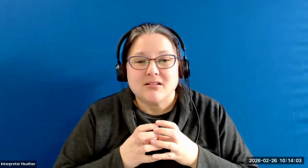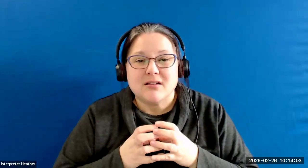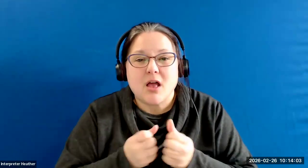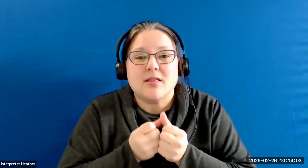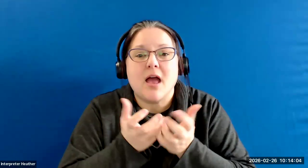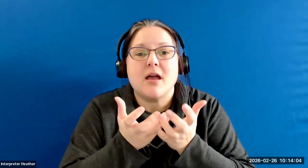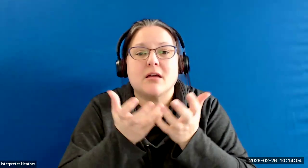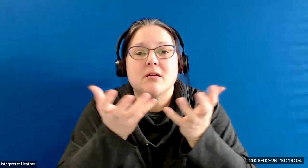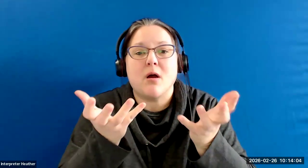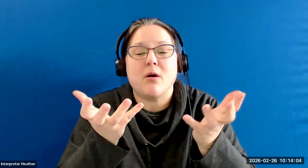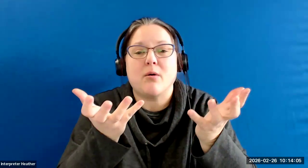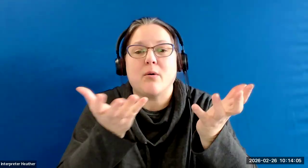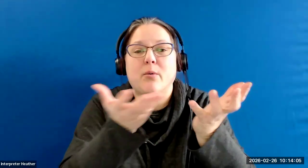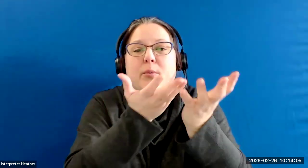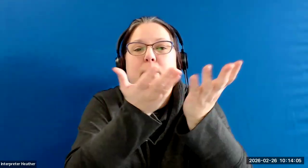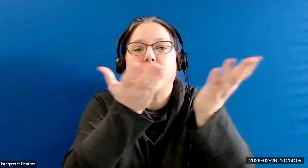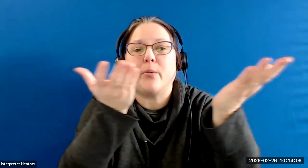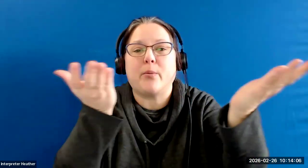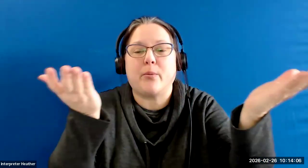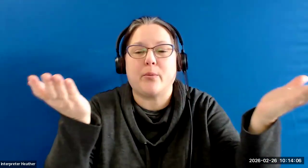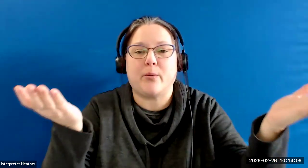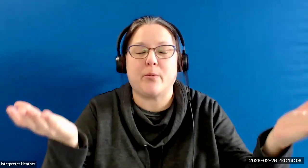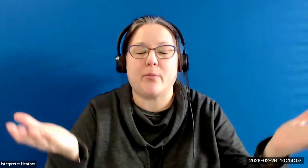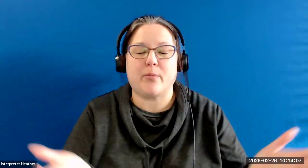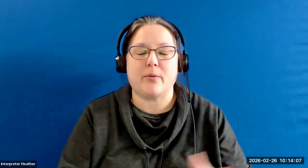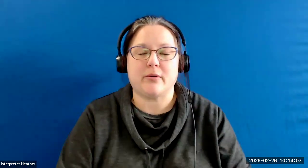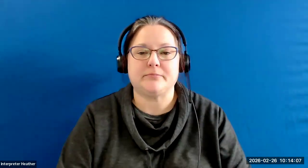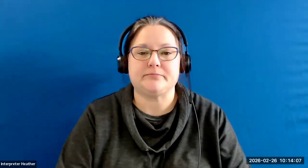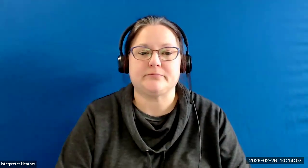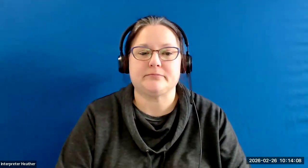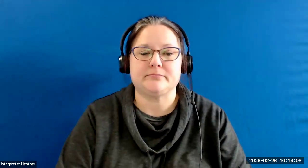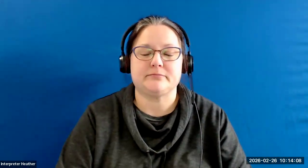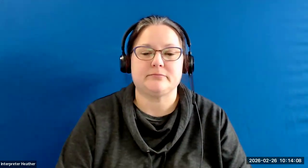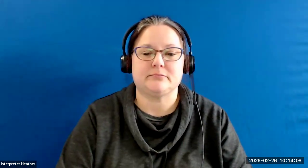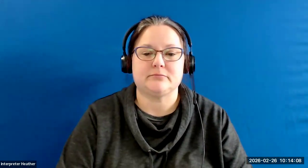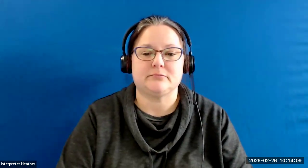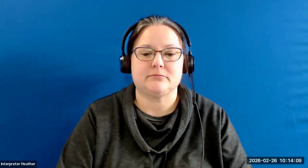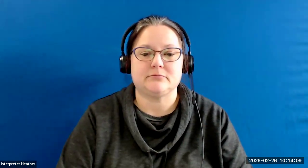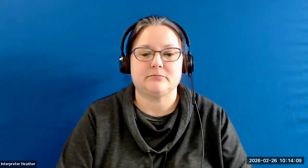Let go, let go, let go.